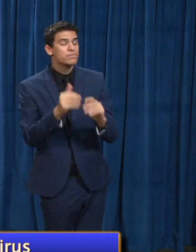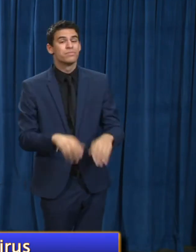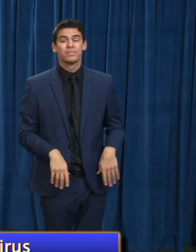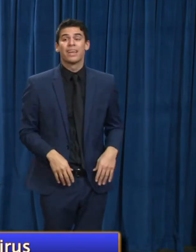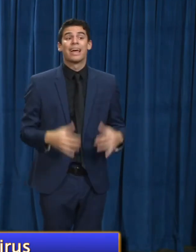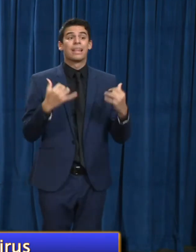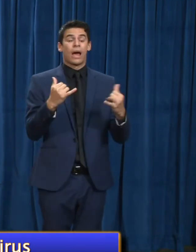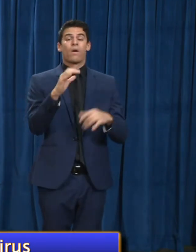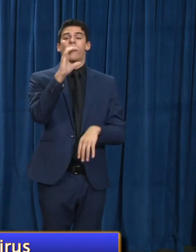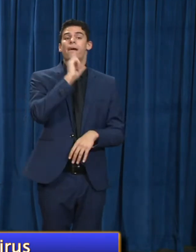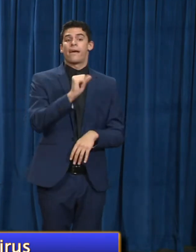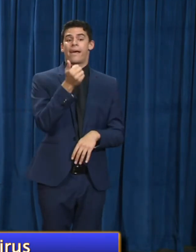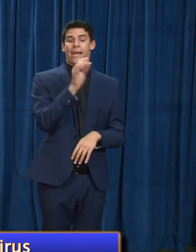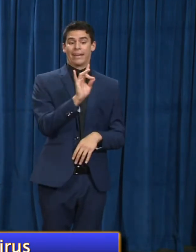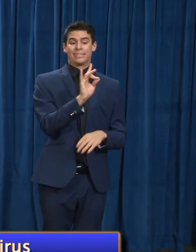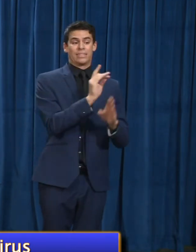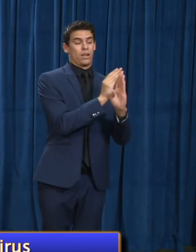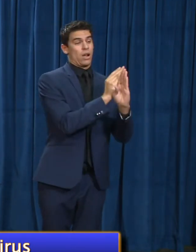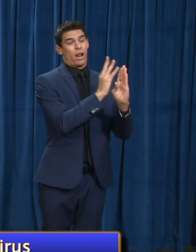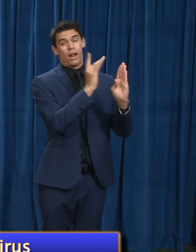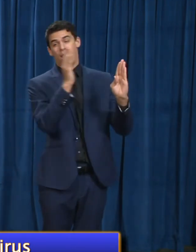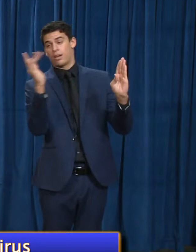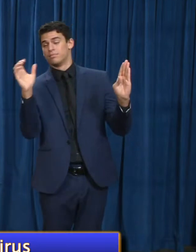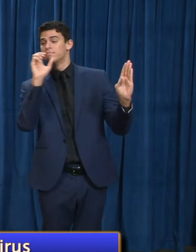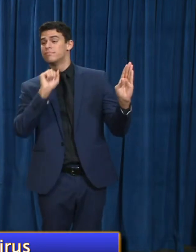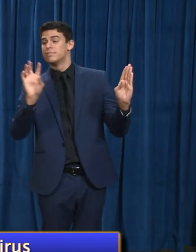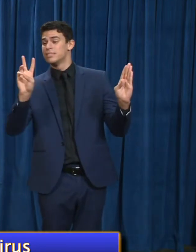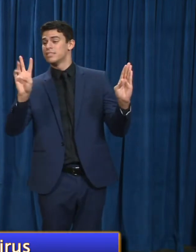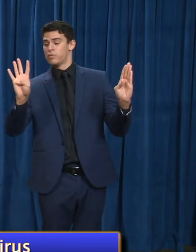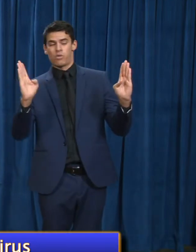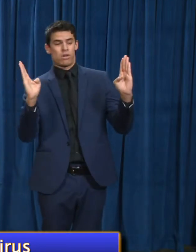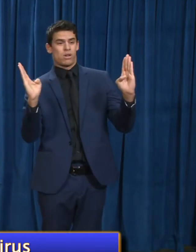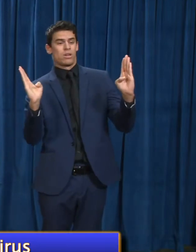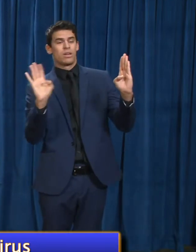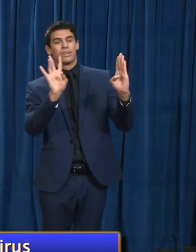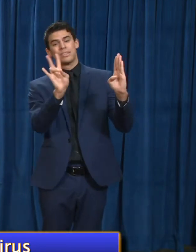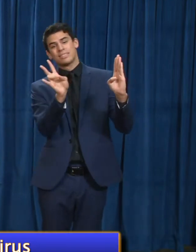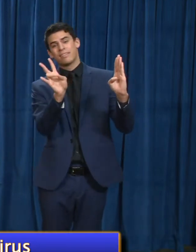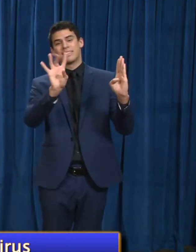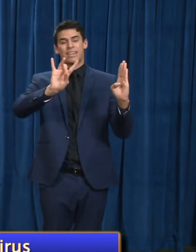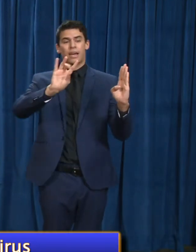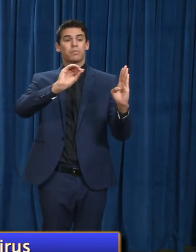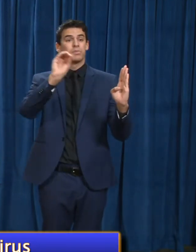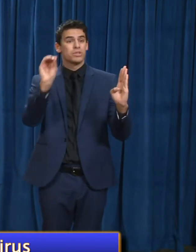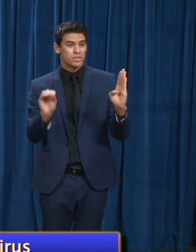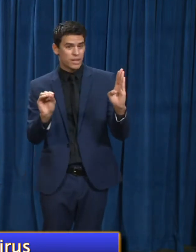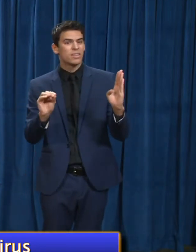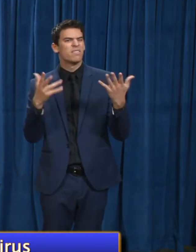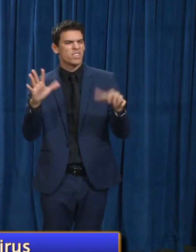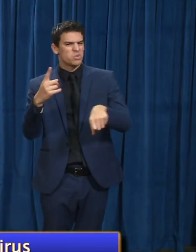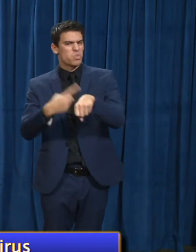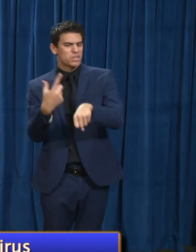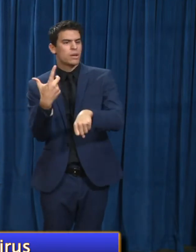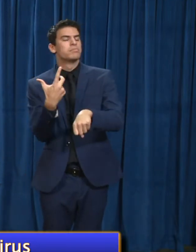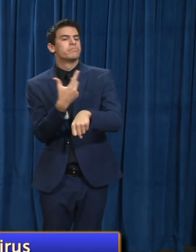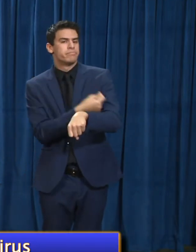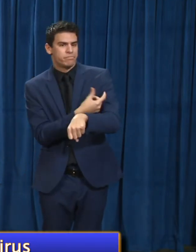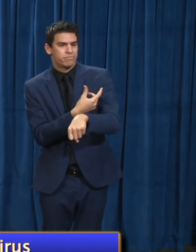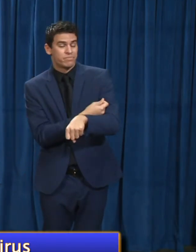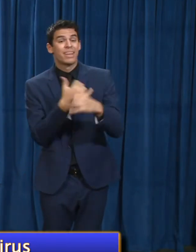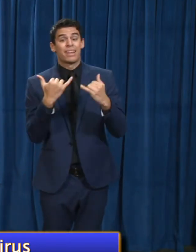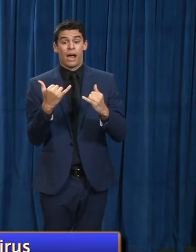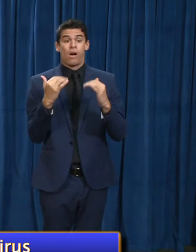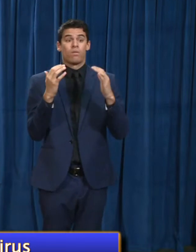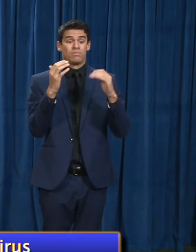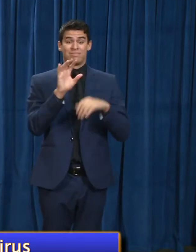of age to 64 years of age, we are at 78% with at least one dose. And people 65